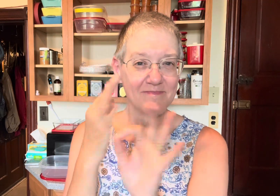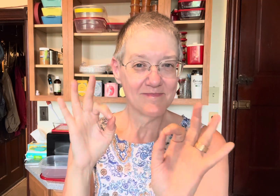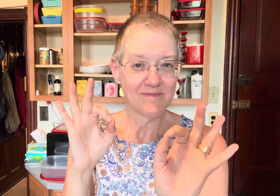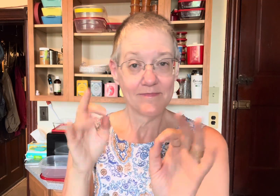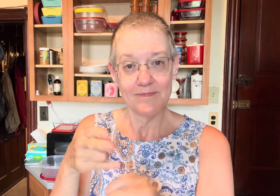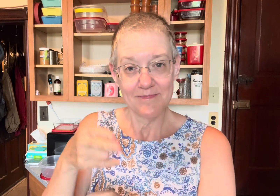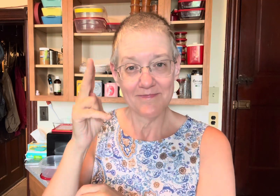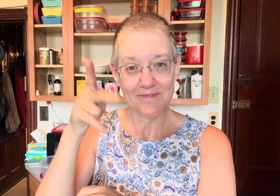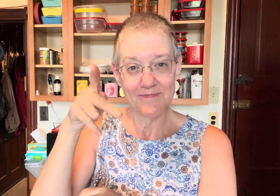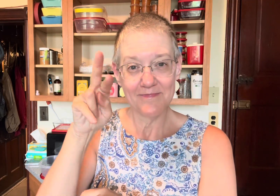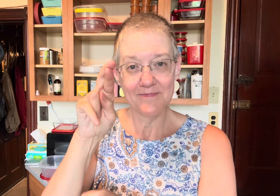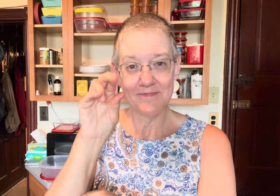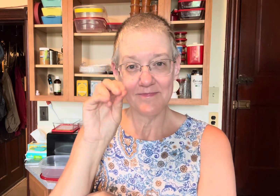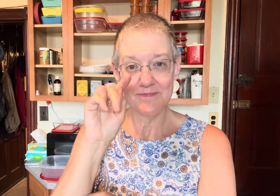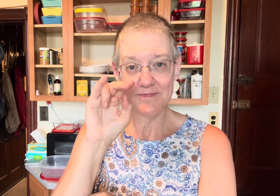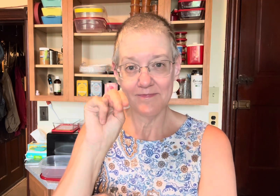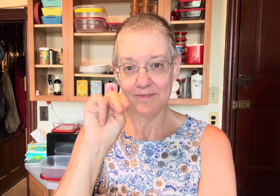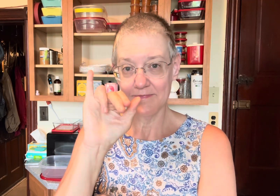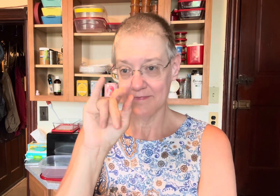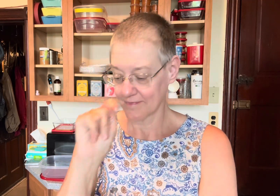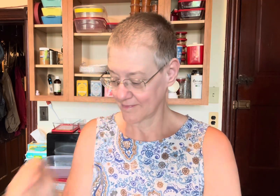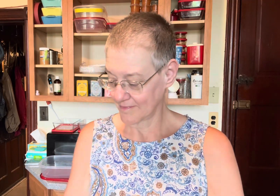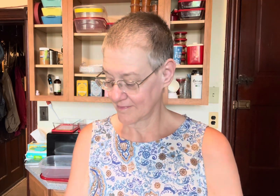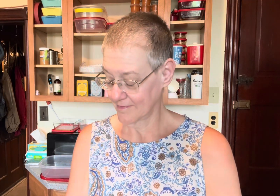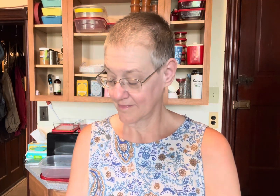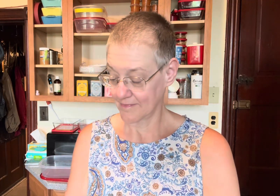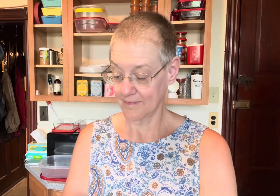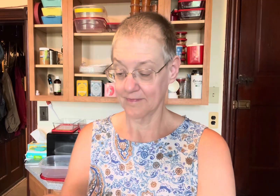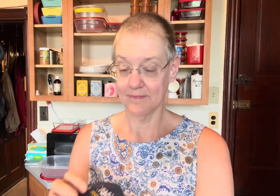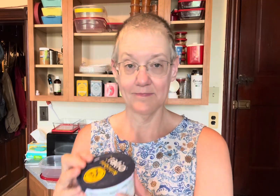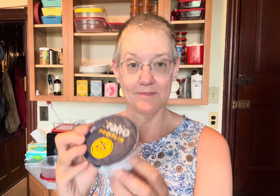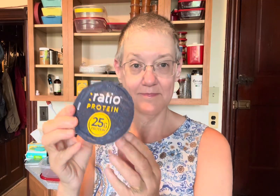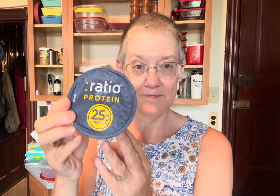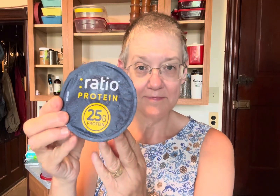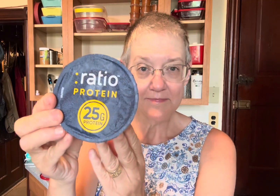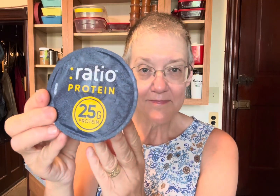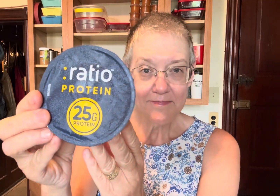low-carb, sugar-free, high-protein yogurt.